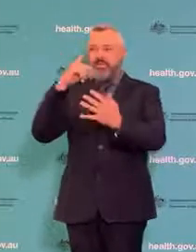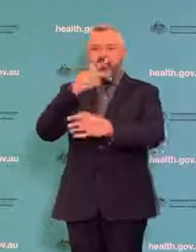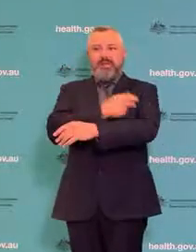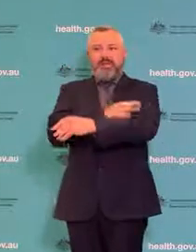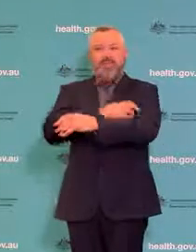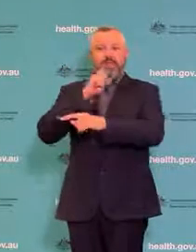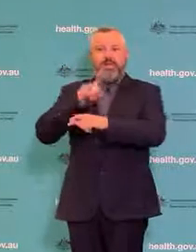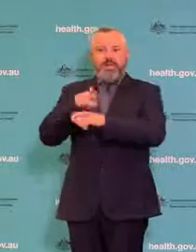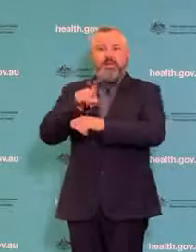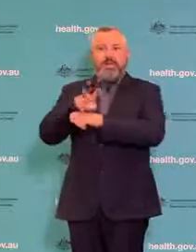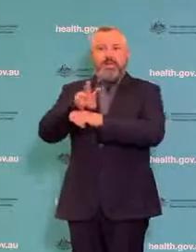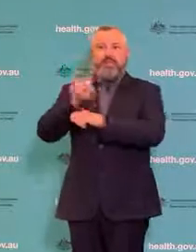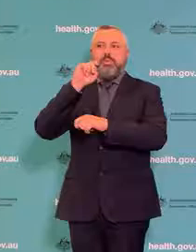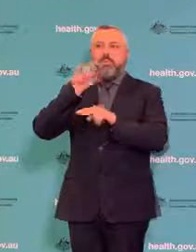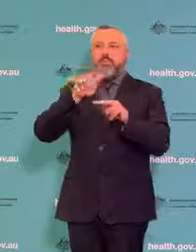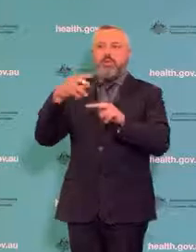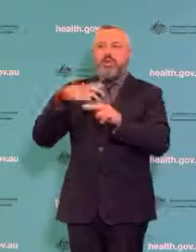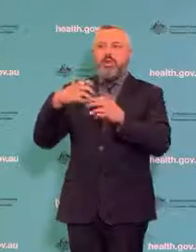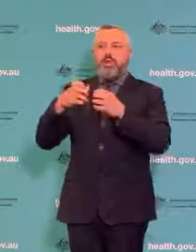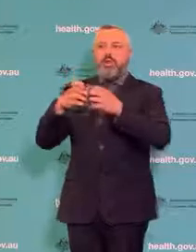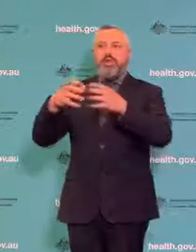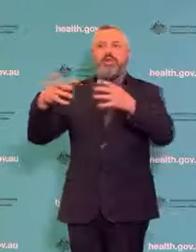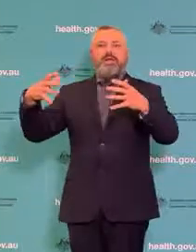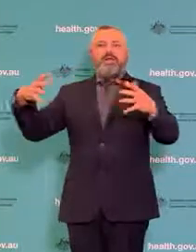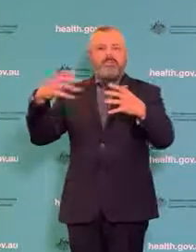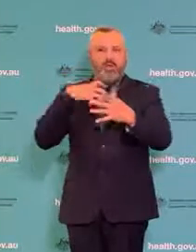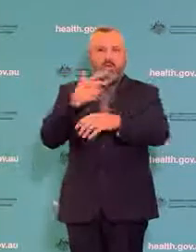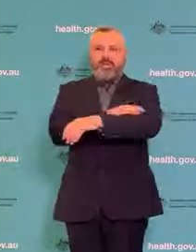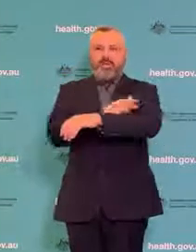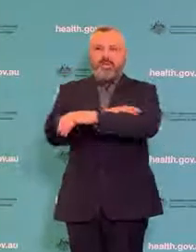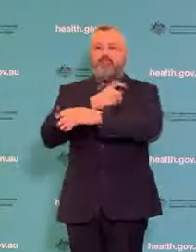as we move into this program of rollout.